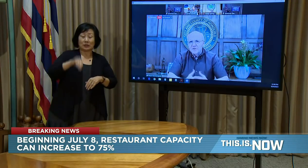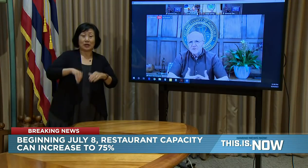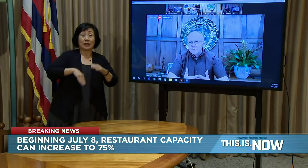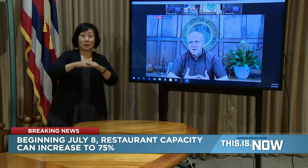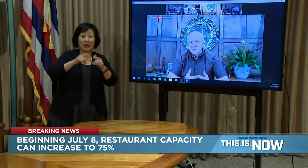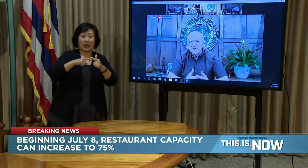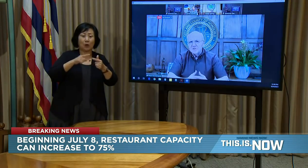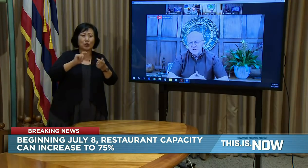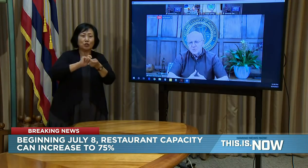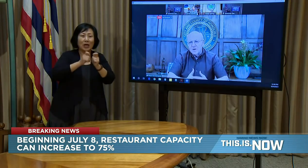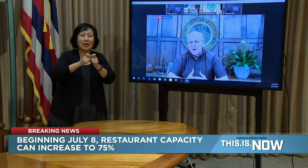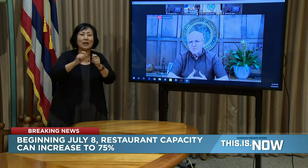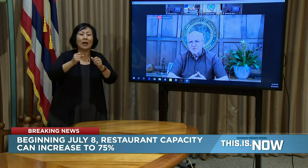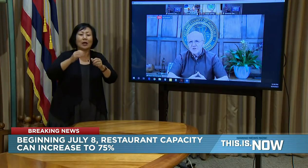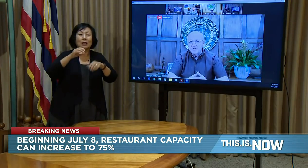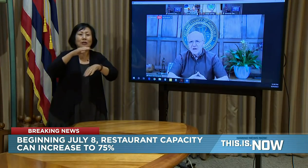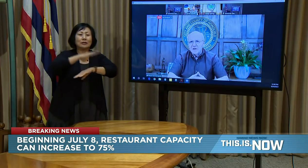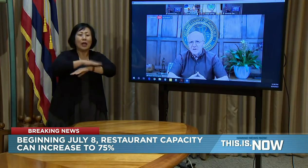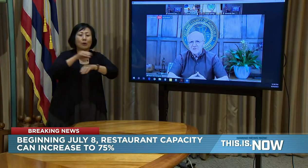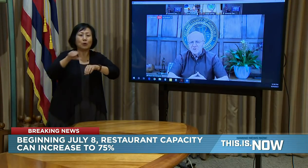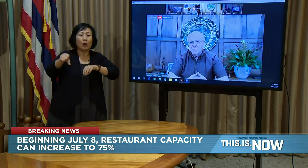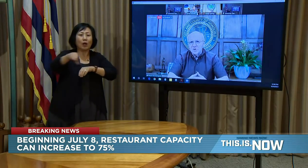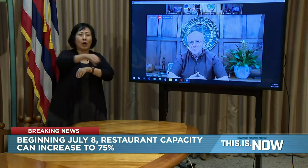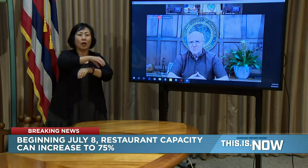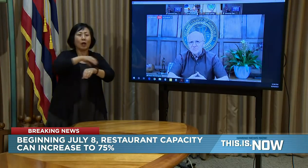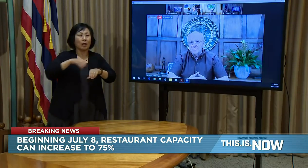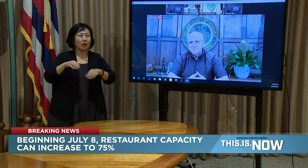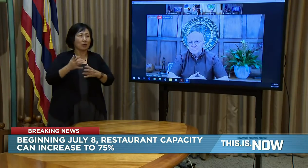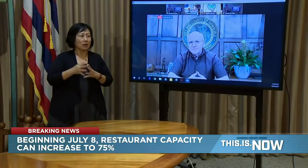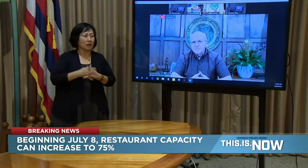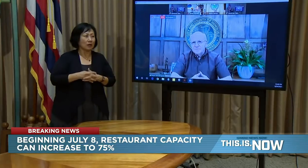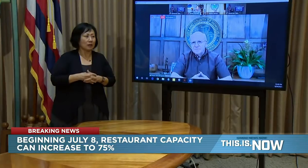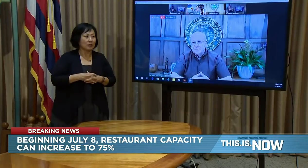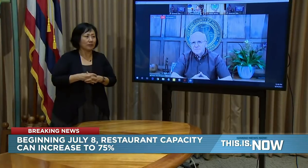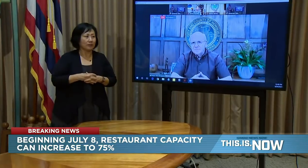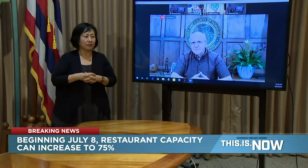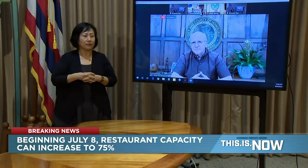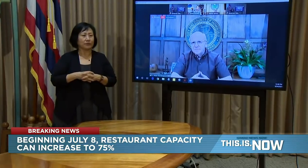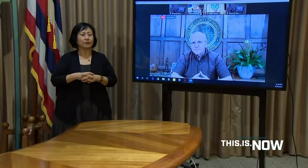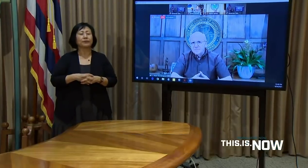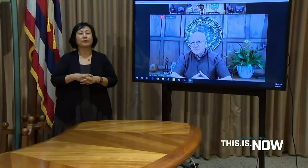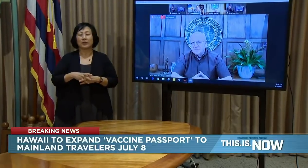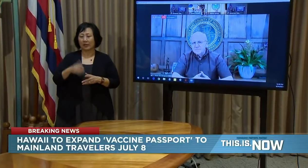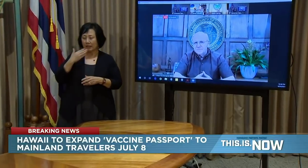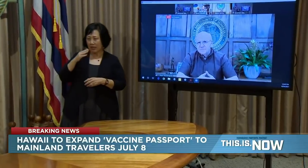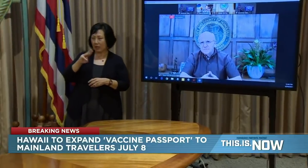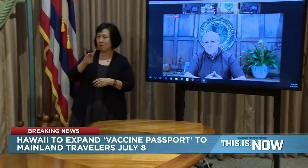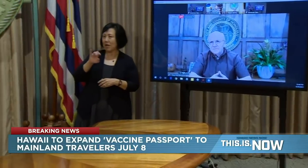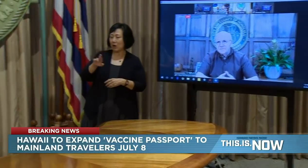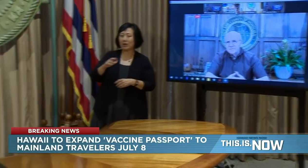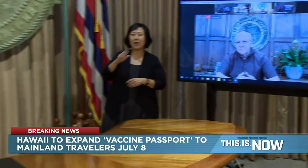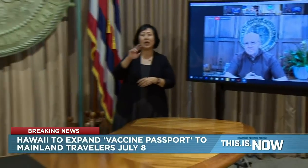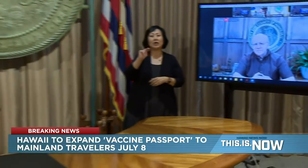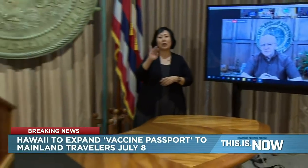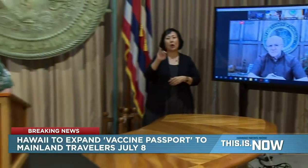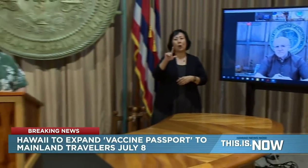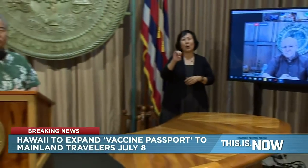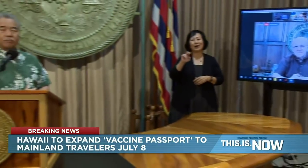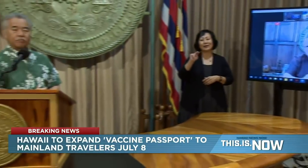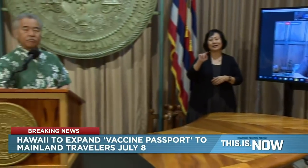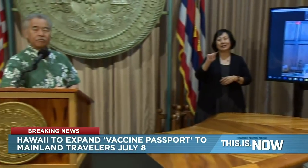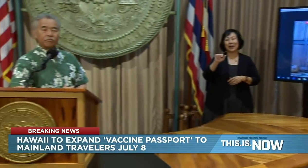be. I think that's what happens there in that situation. Right, thank you, Mayor. Nicole Tam, KITV, go